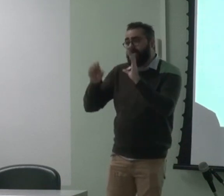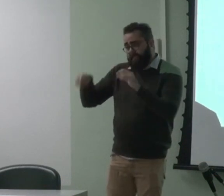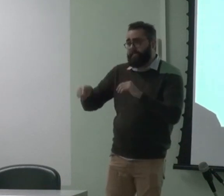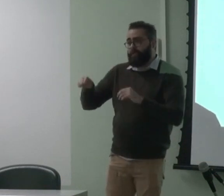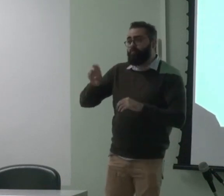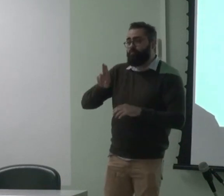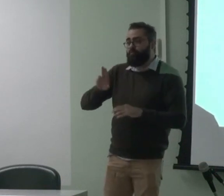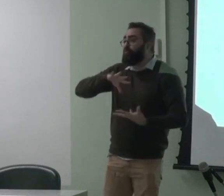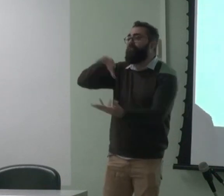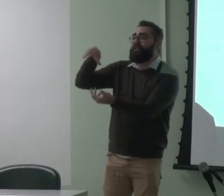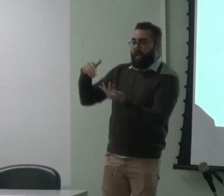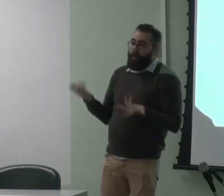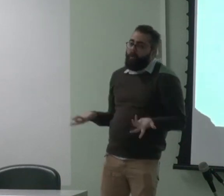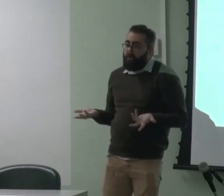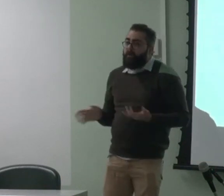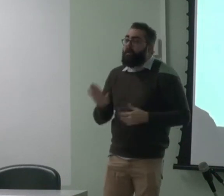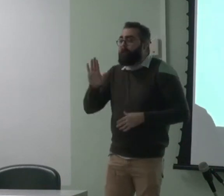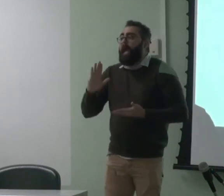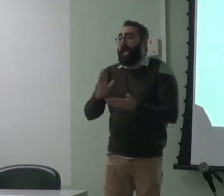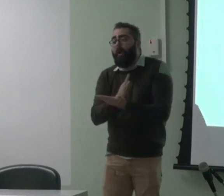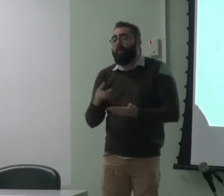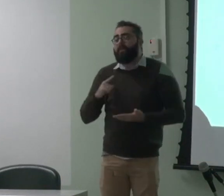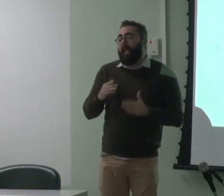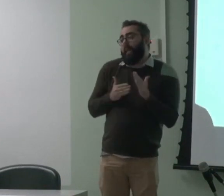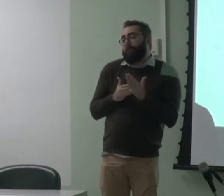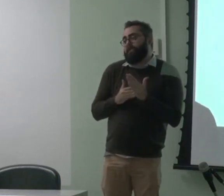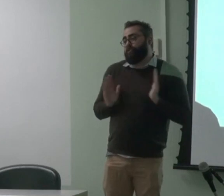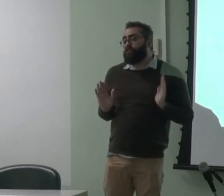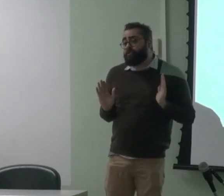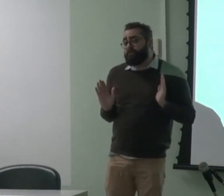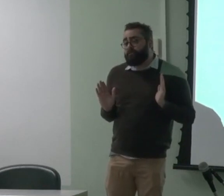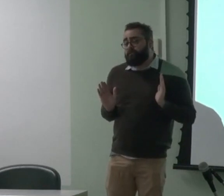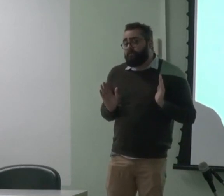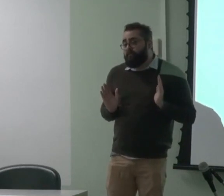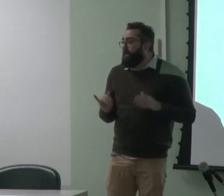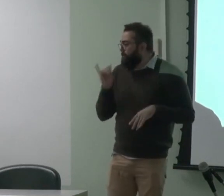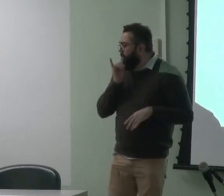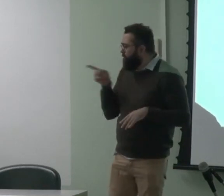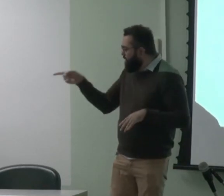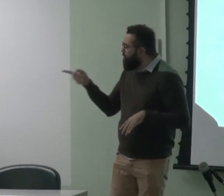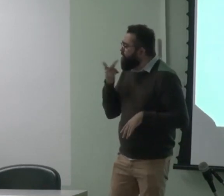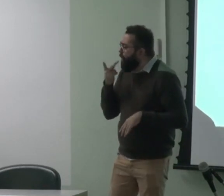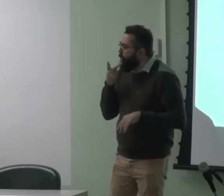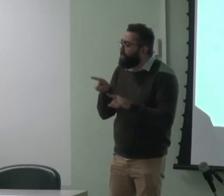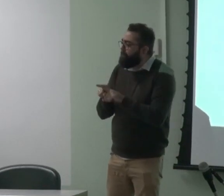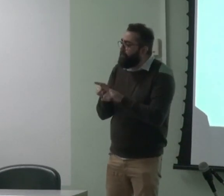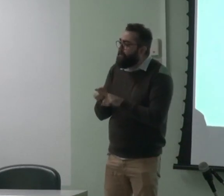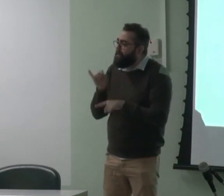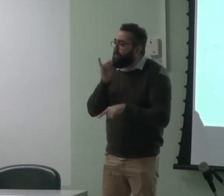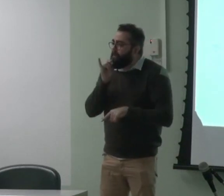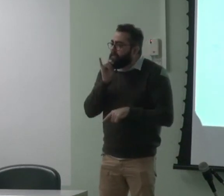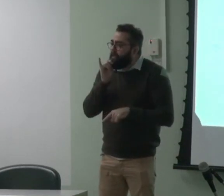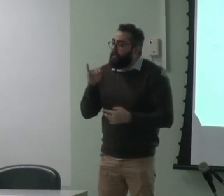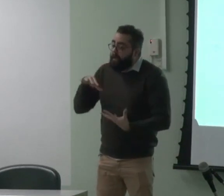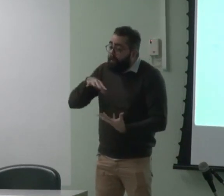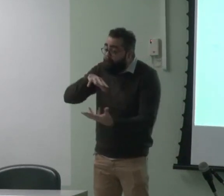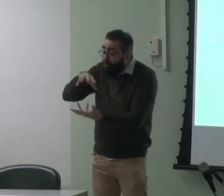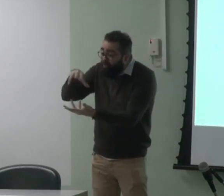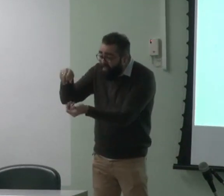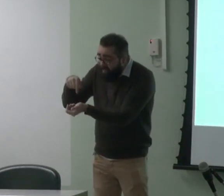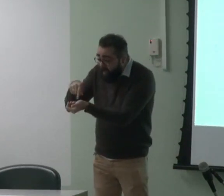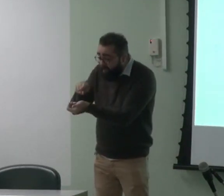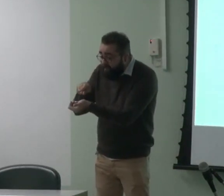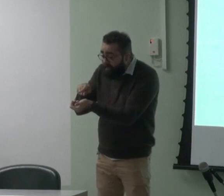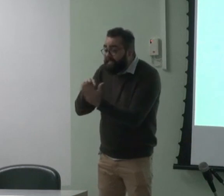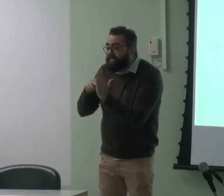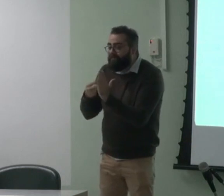some reservations. But as you also mentioned, you could see universal in the terms of the